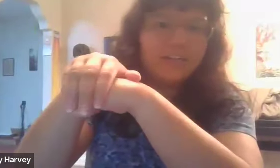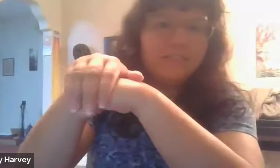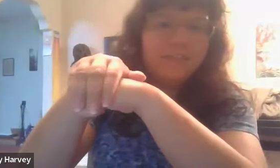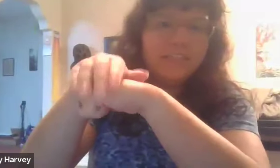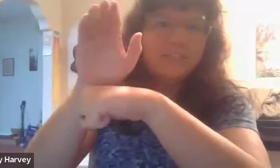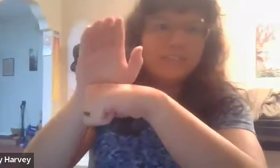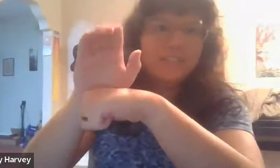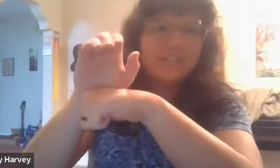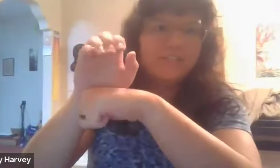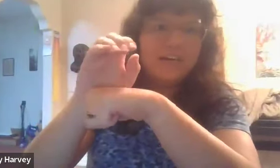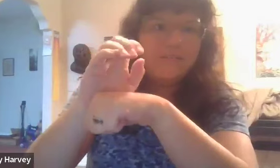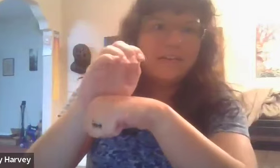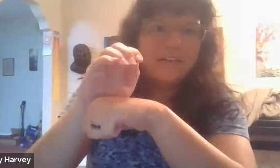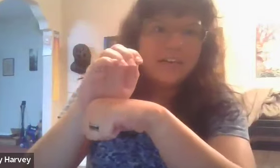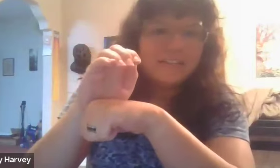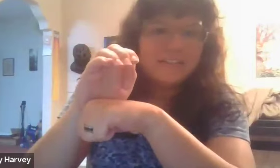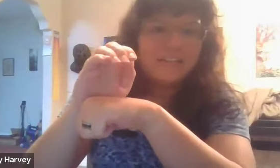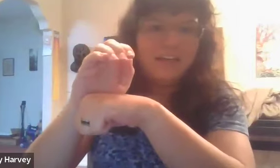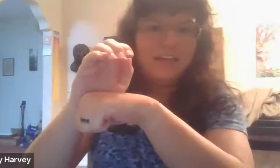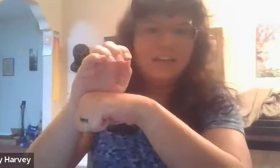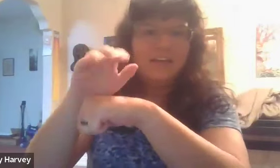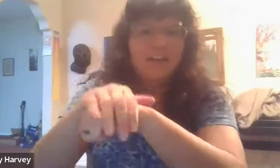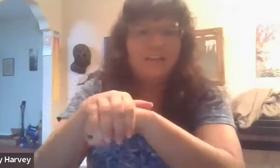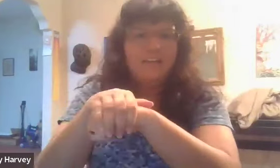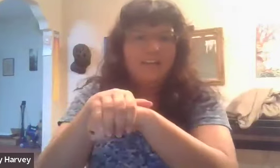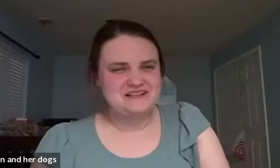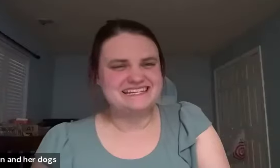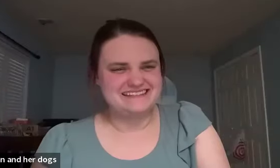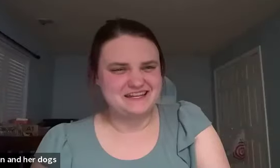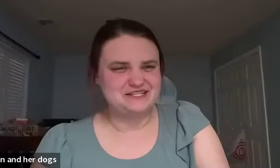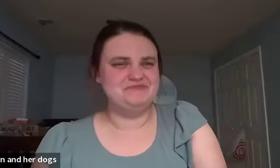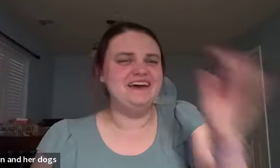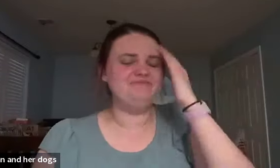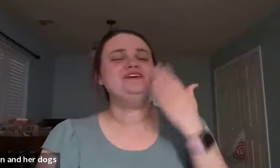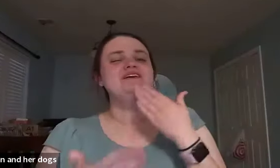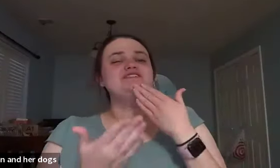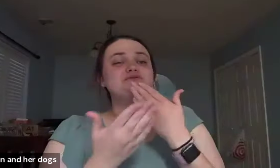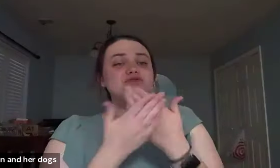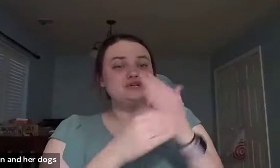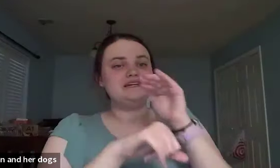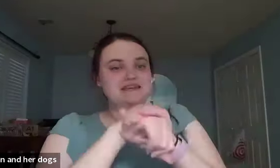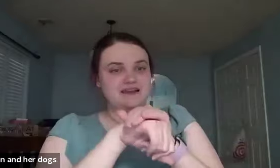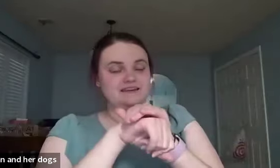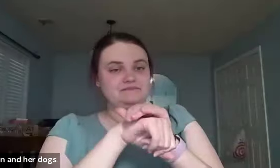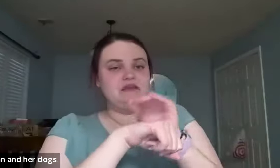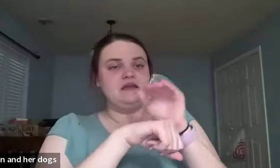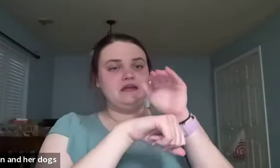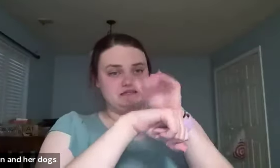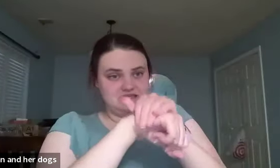contact on the fist, or do you have it as a C? So I realized I did that too. So good night is